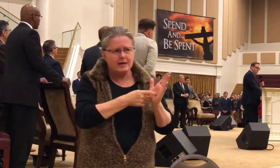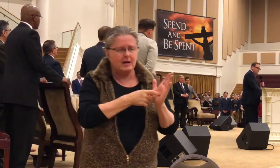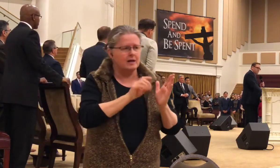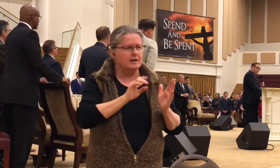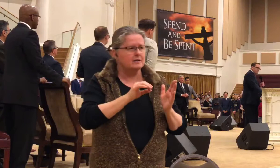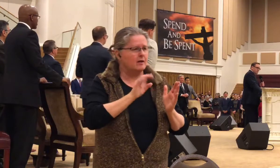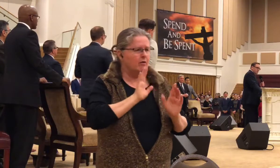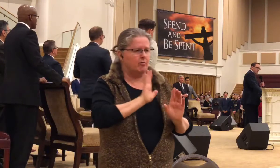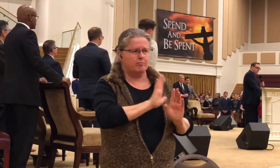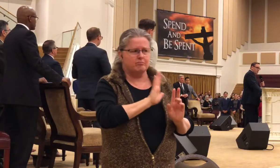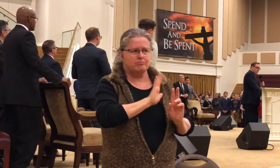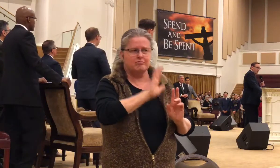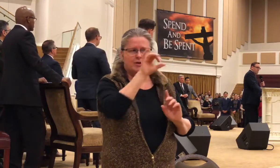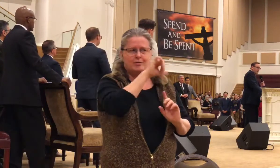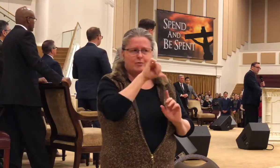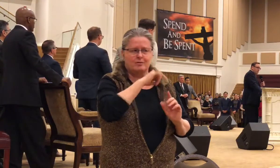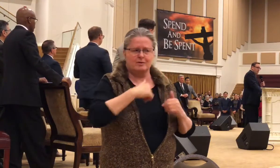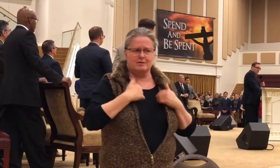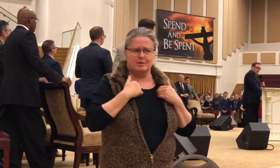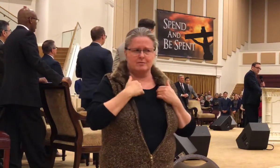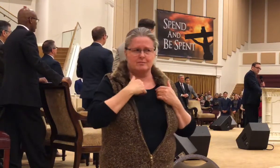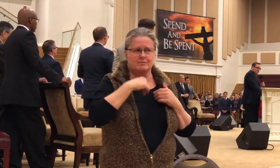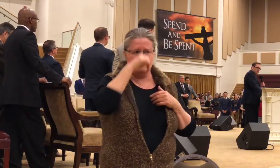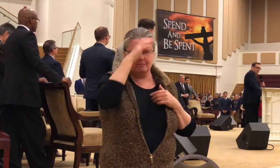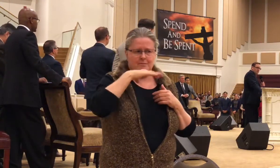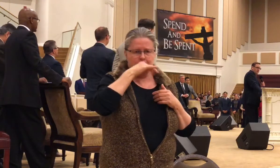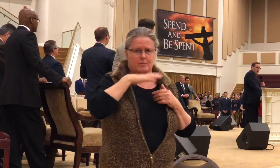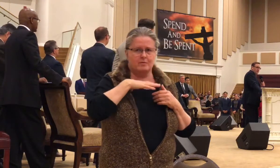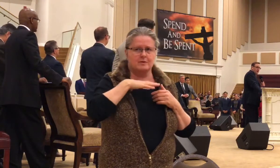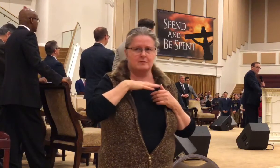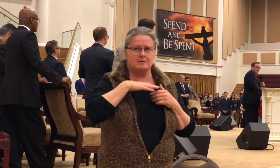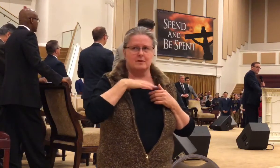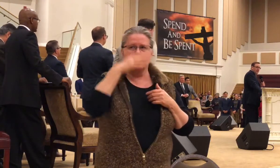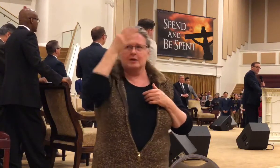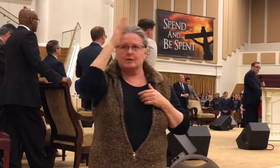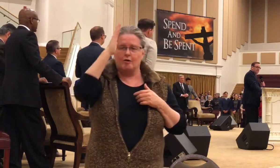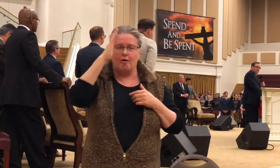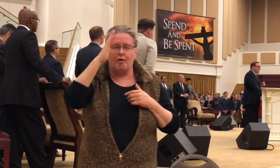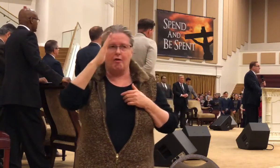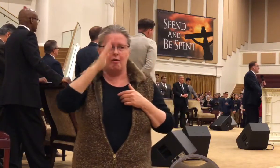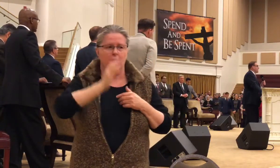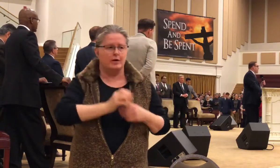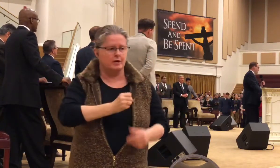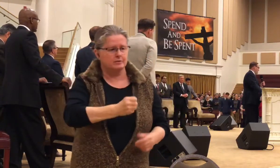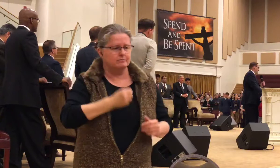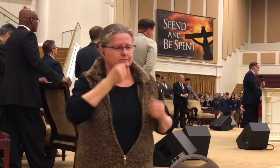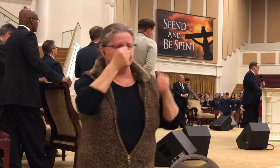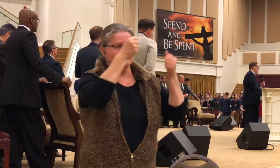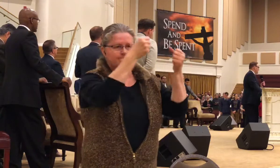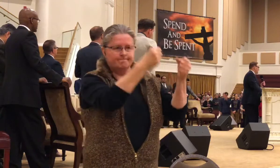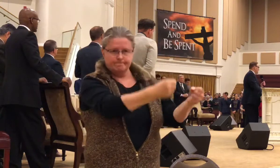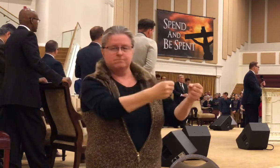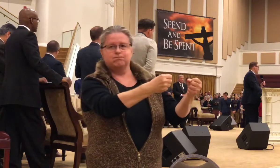anointing on a young man and woman that God has set